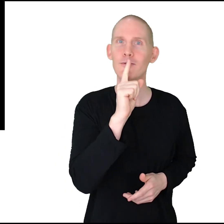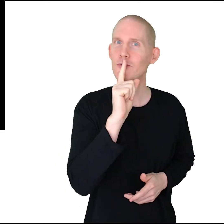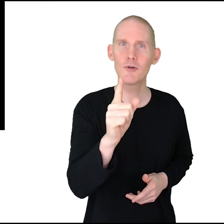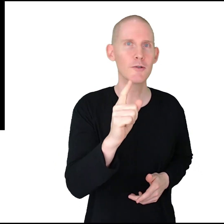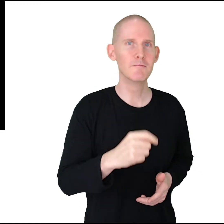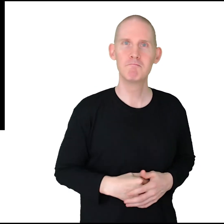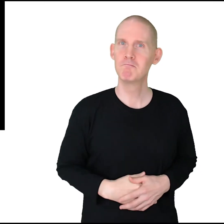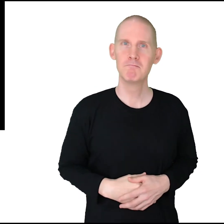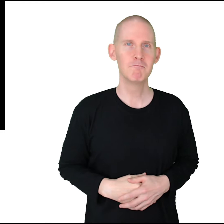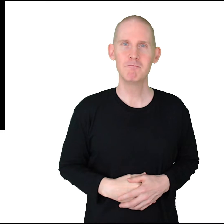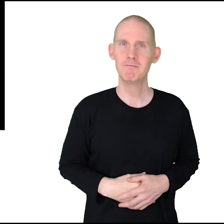true.